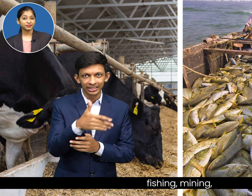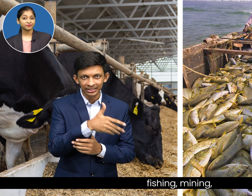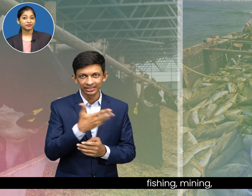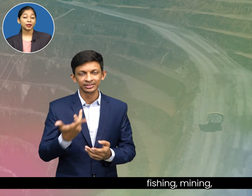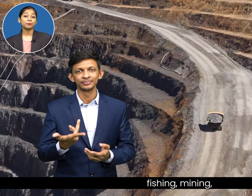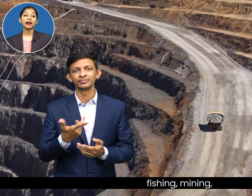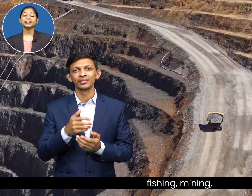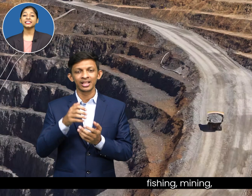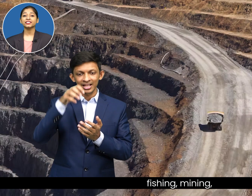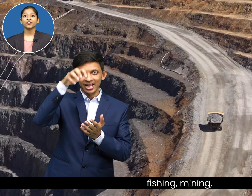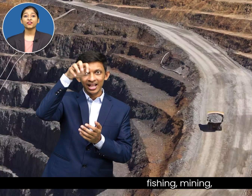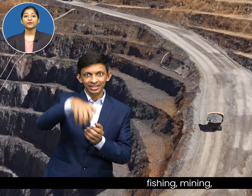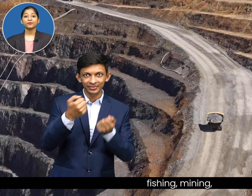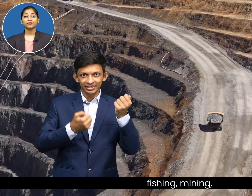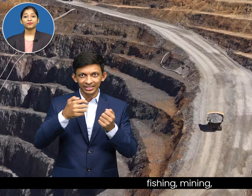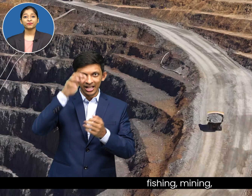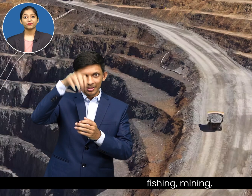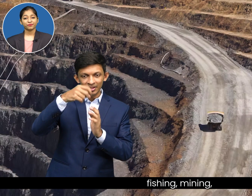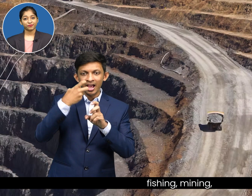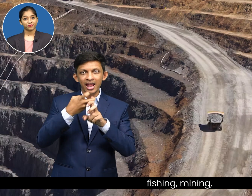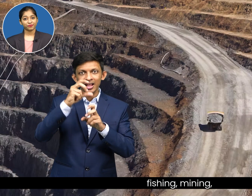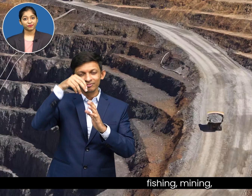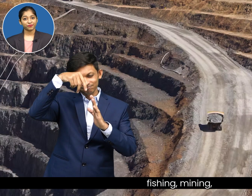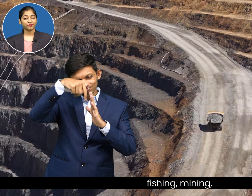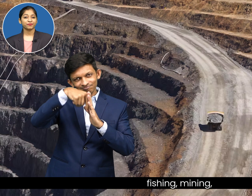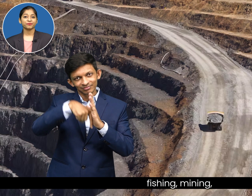fishing, mining,